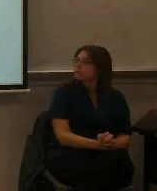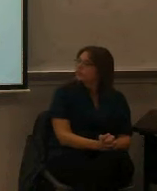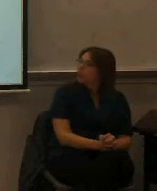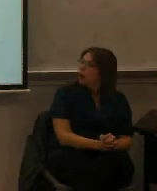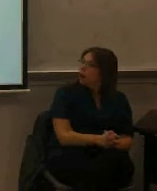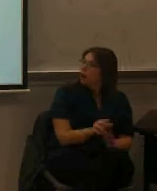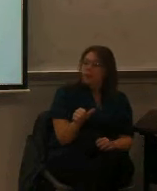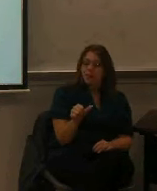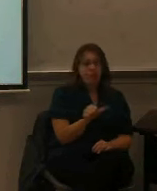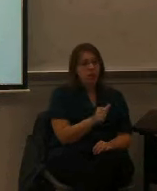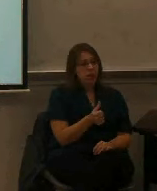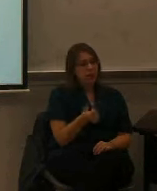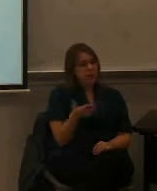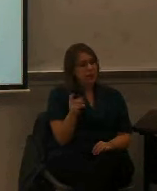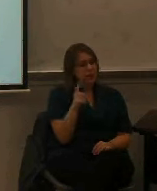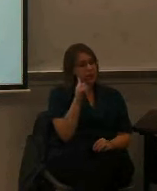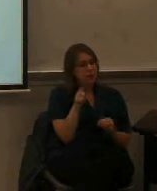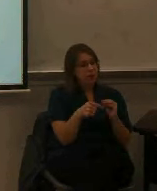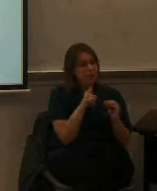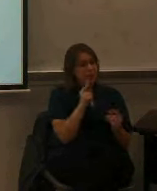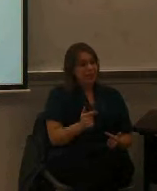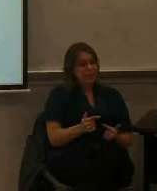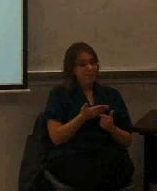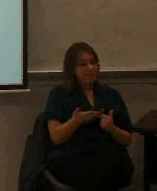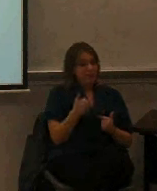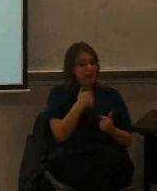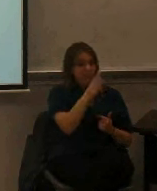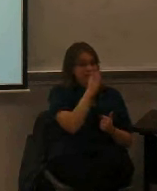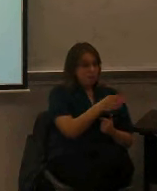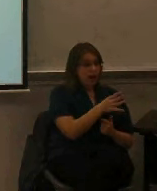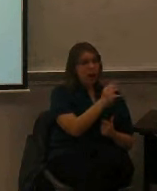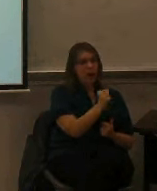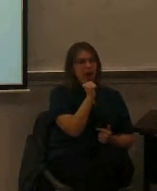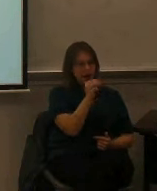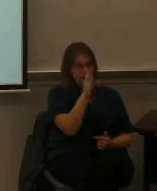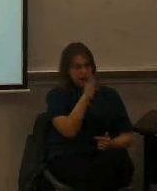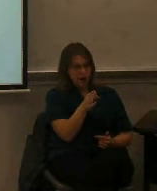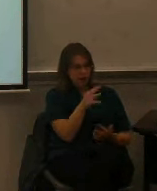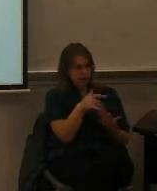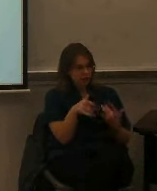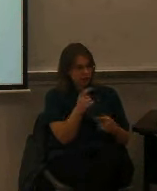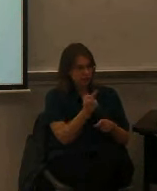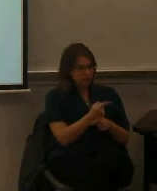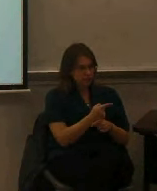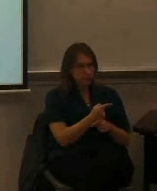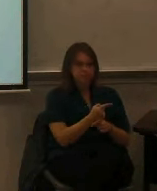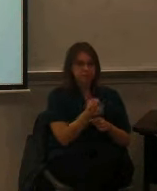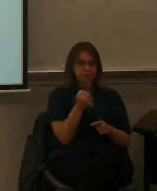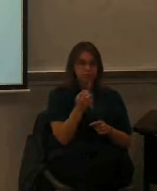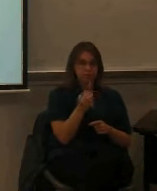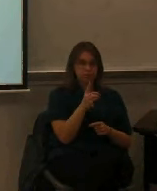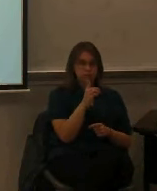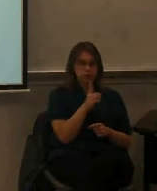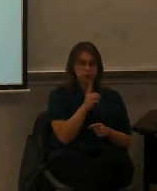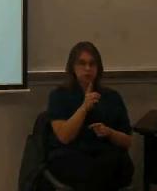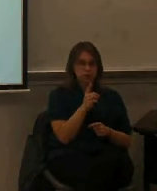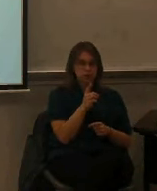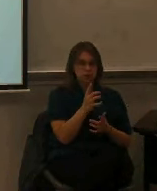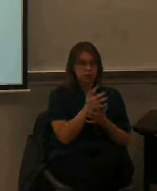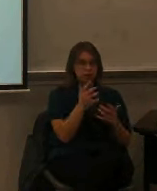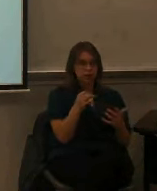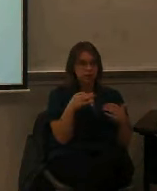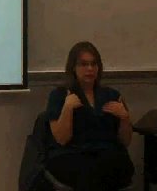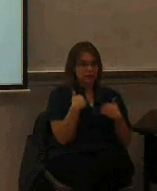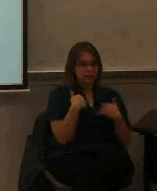thing we need to think about is that organisms have direct and indirect interactions. So really, the vast majority